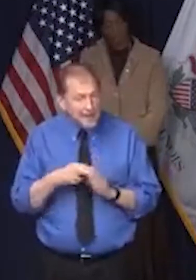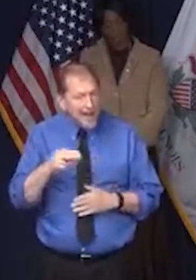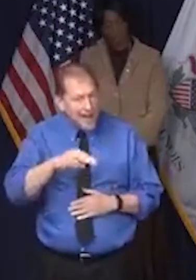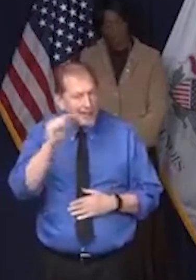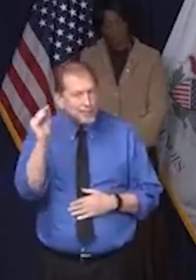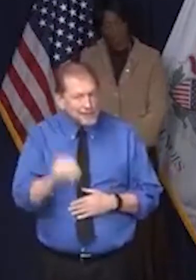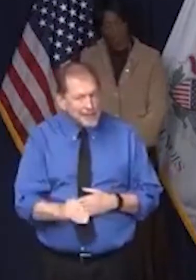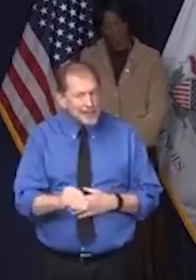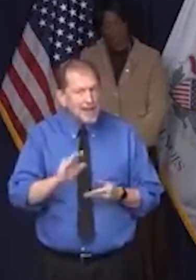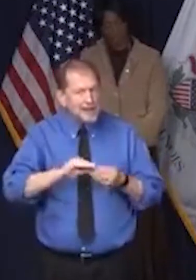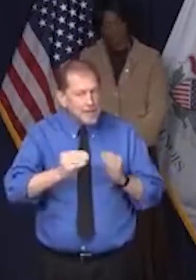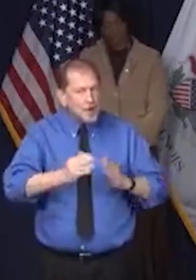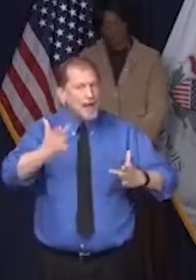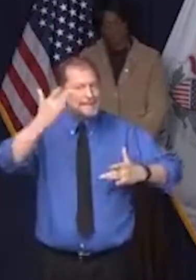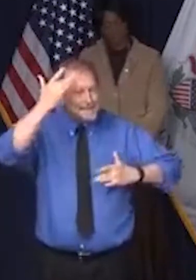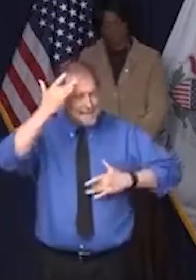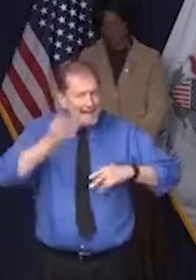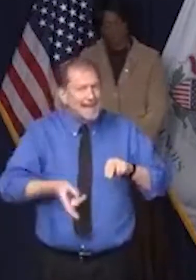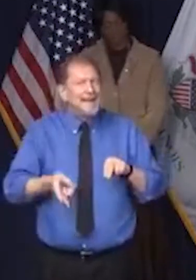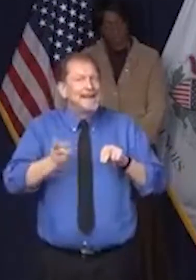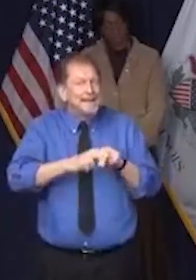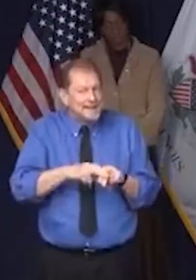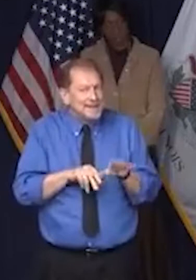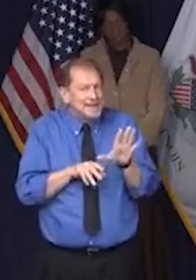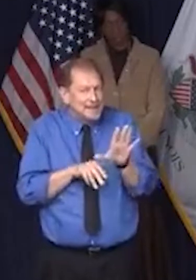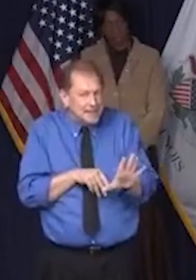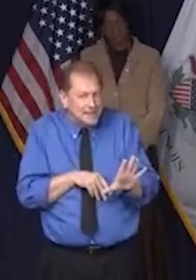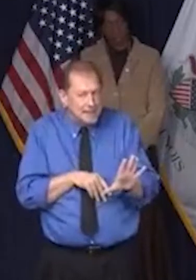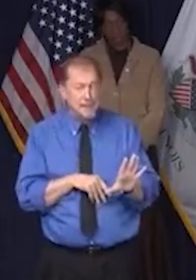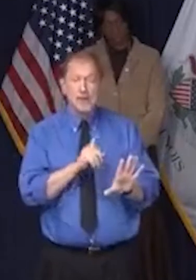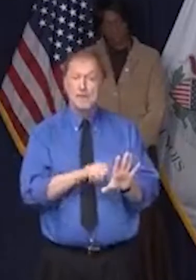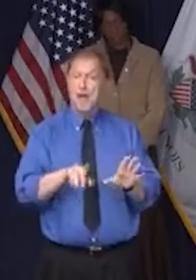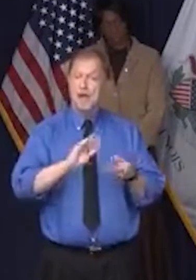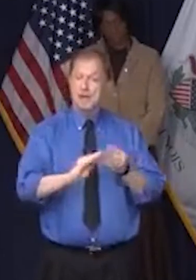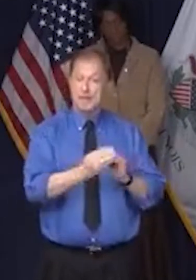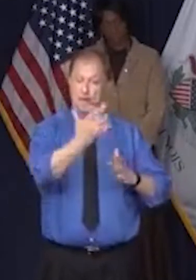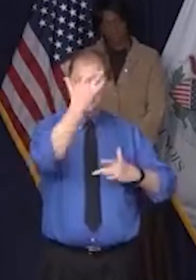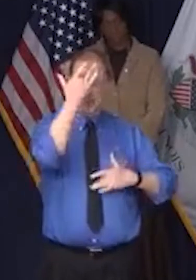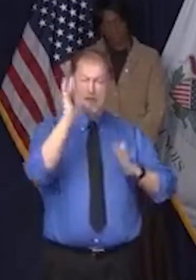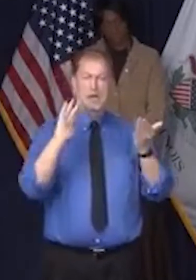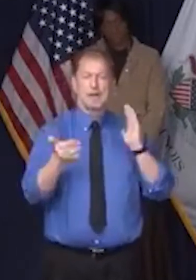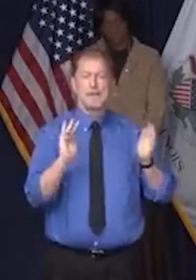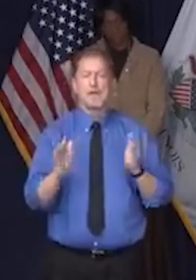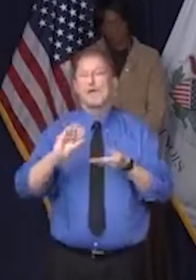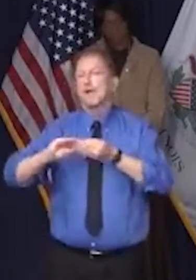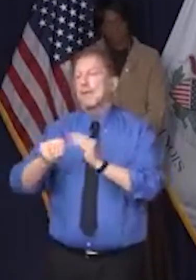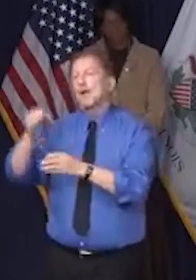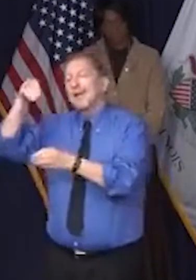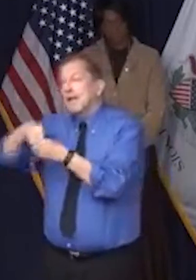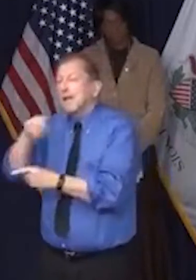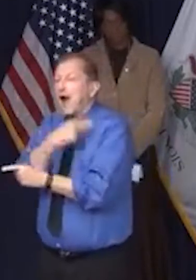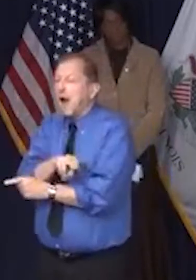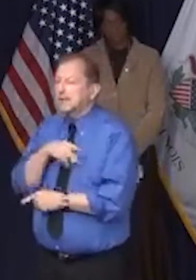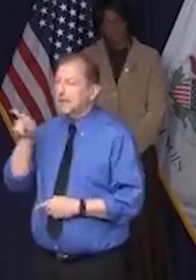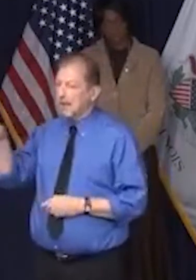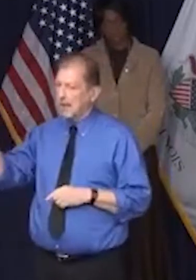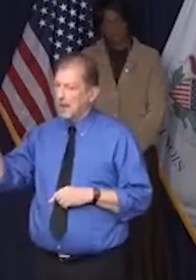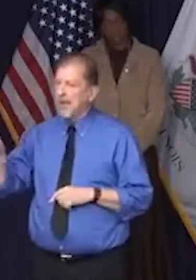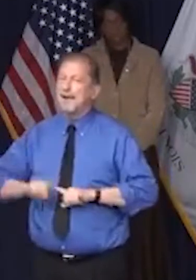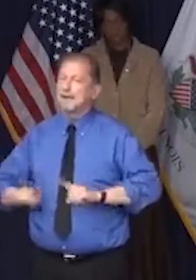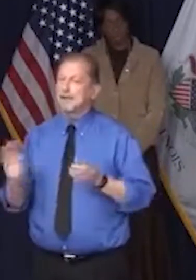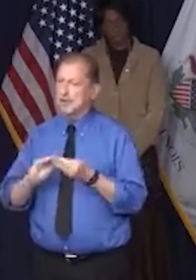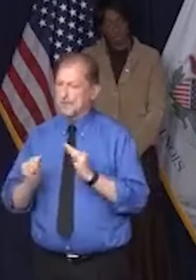higher, you know, nominal amount of people who are tested positive. There are lots of people out